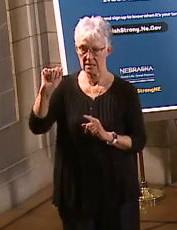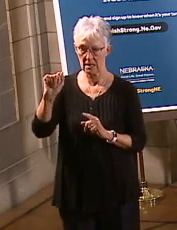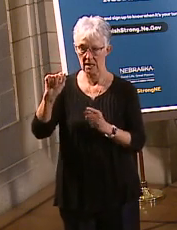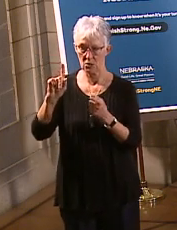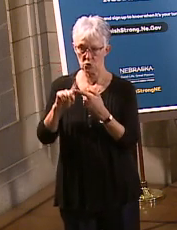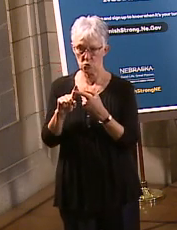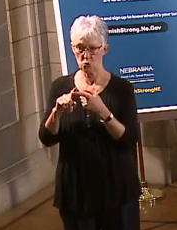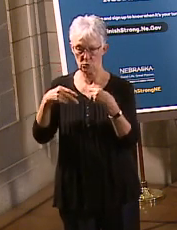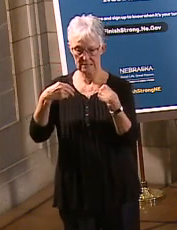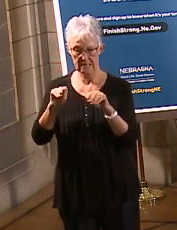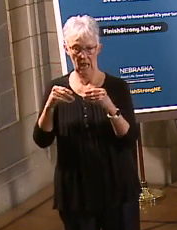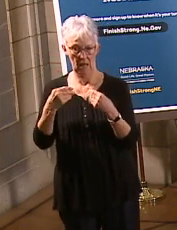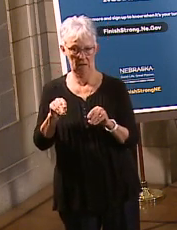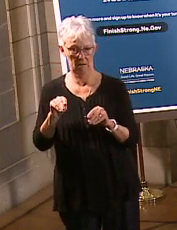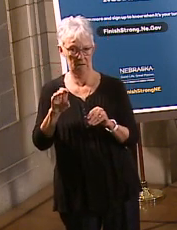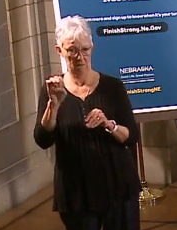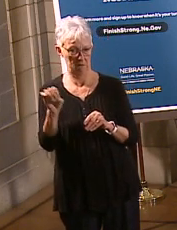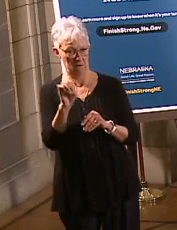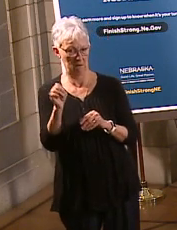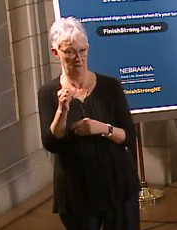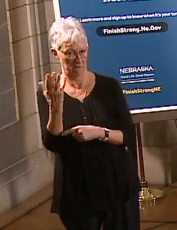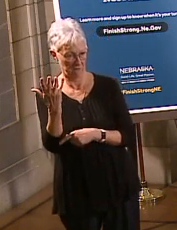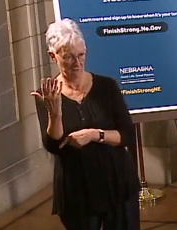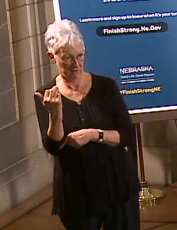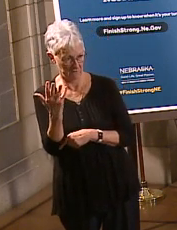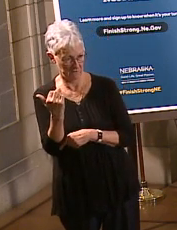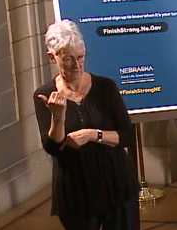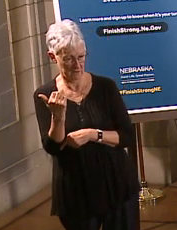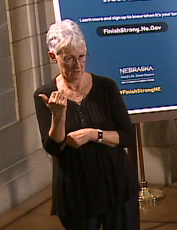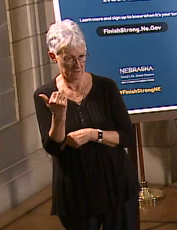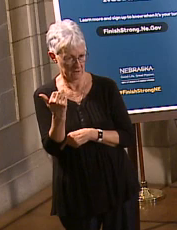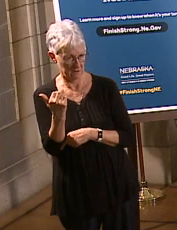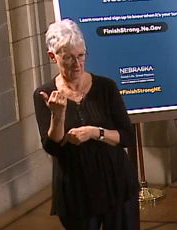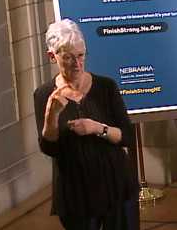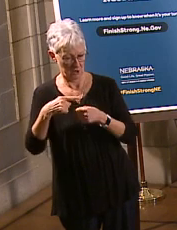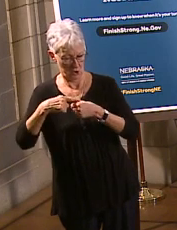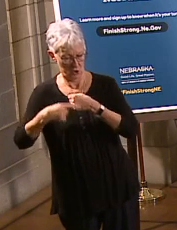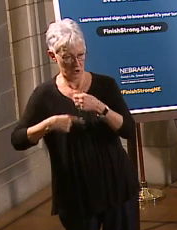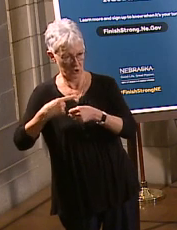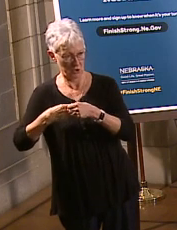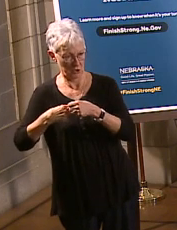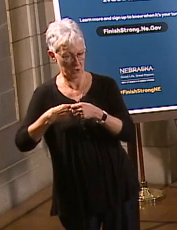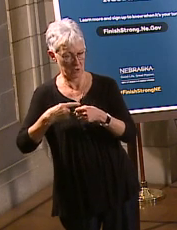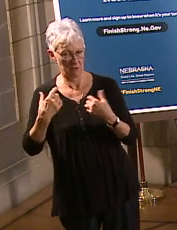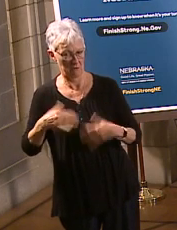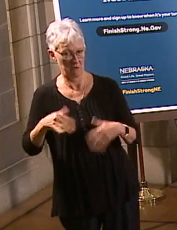sure. Basically, when we look at how long did it take to get E15 year-round,